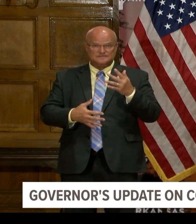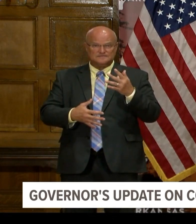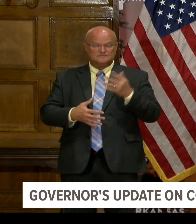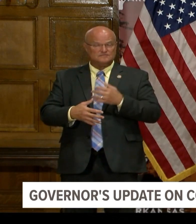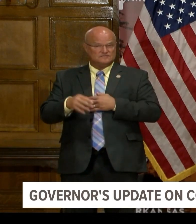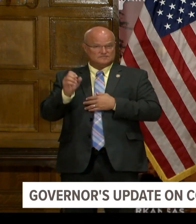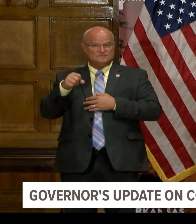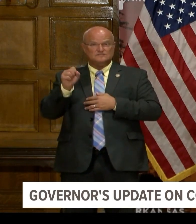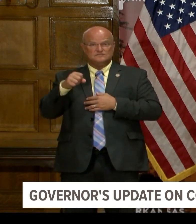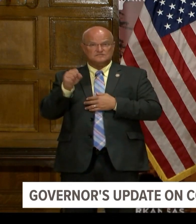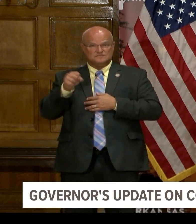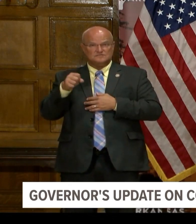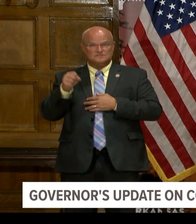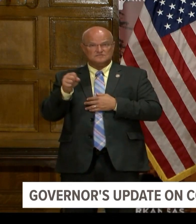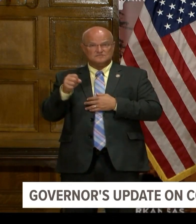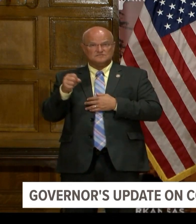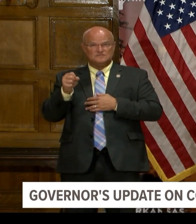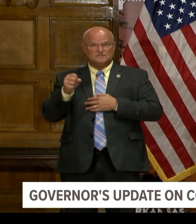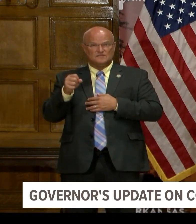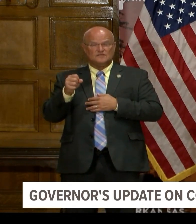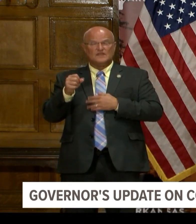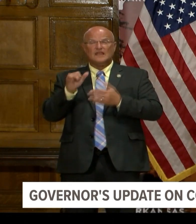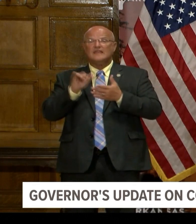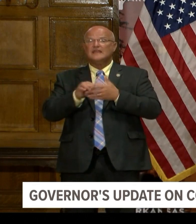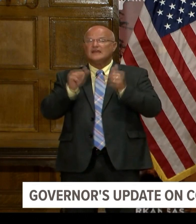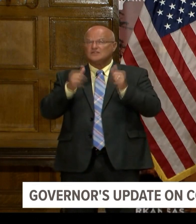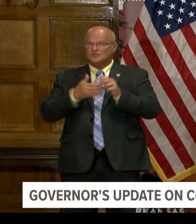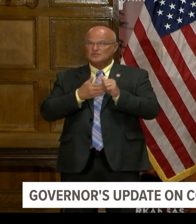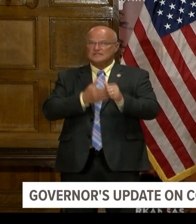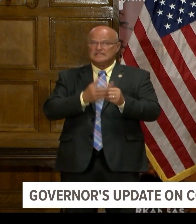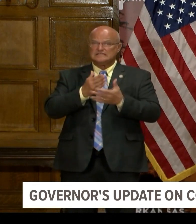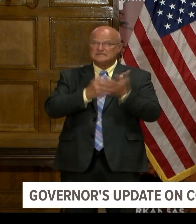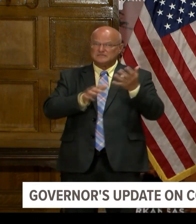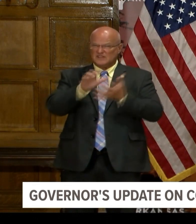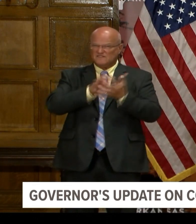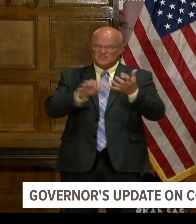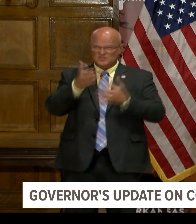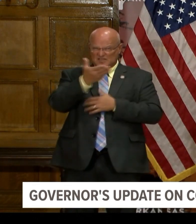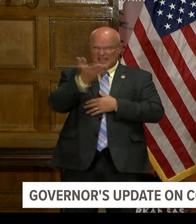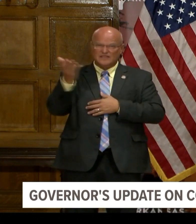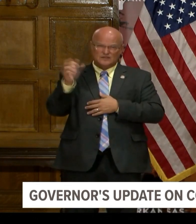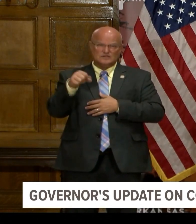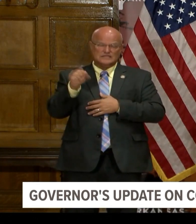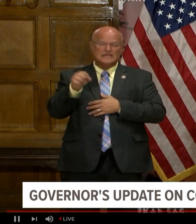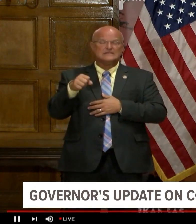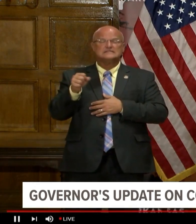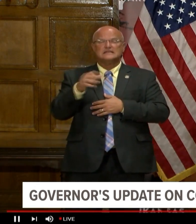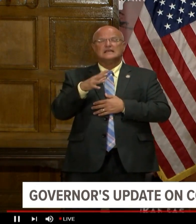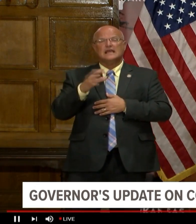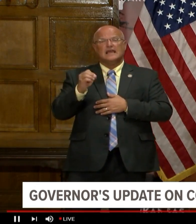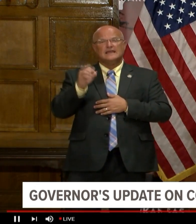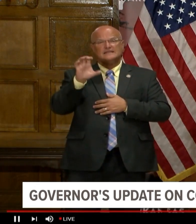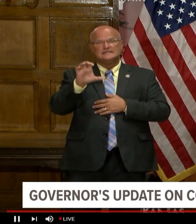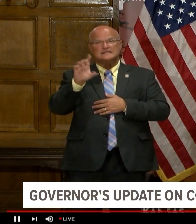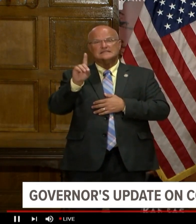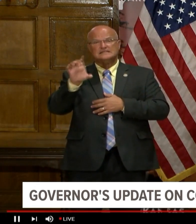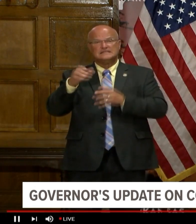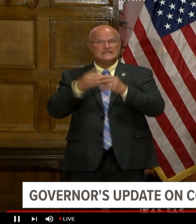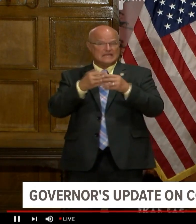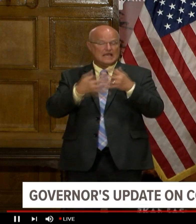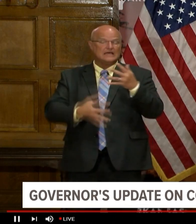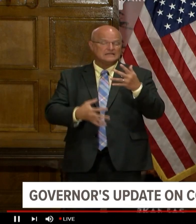yes, that could lead to some confusion out there, and the CDC